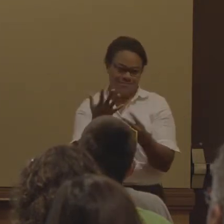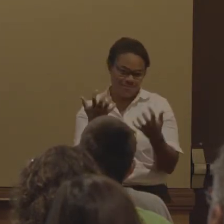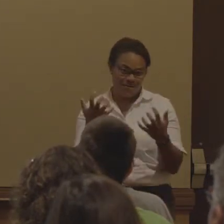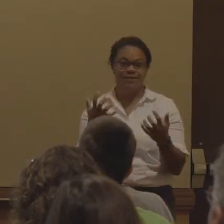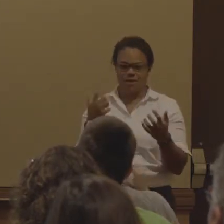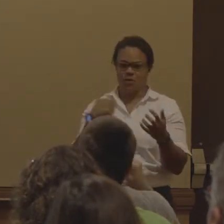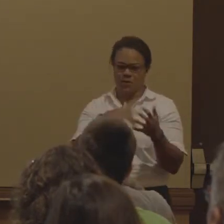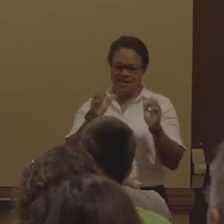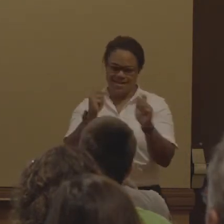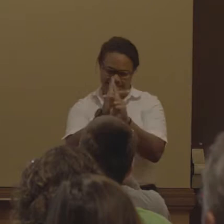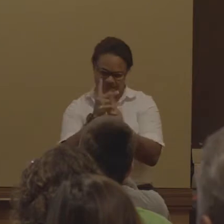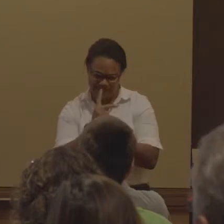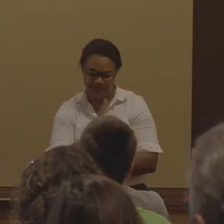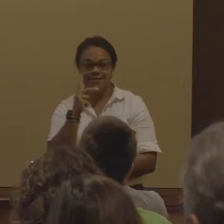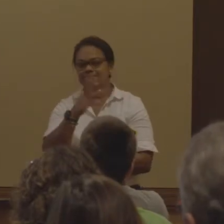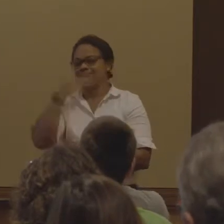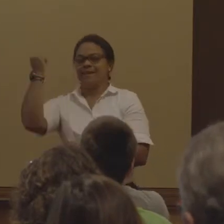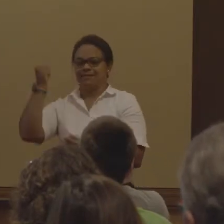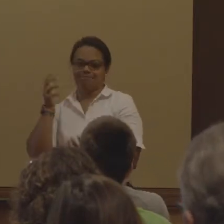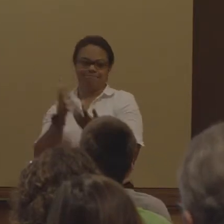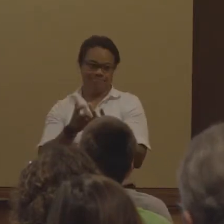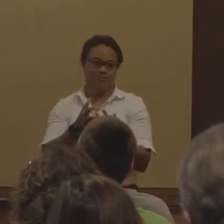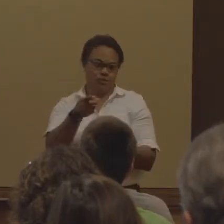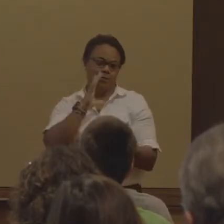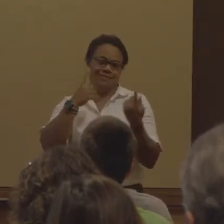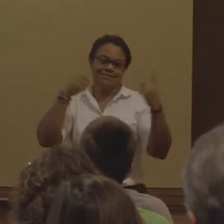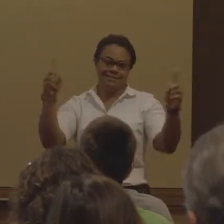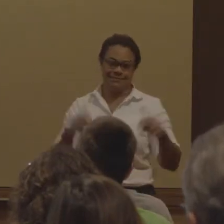that feasible job that we know that individual's going to succeed in.